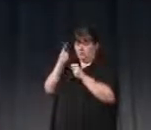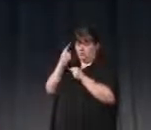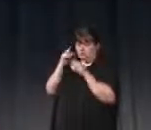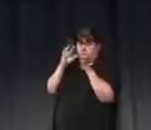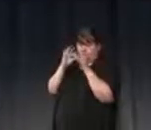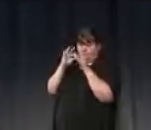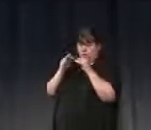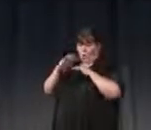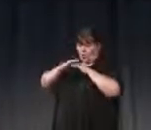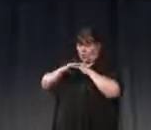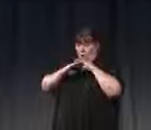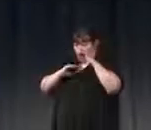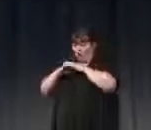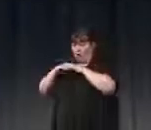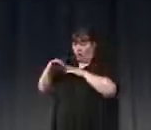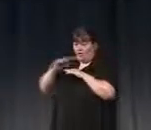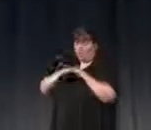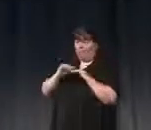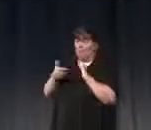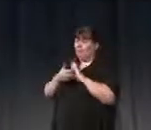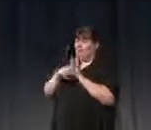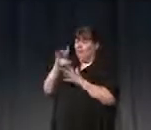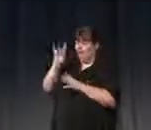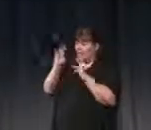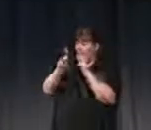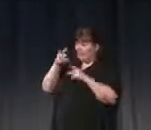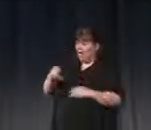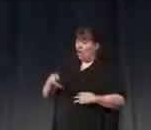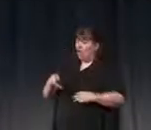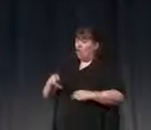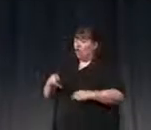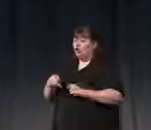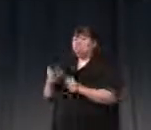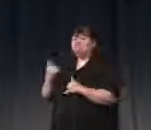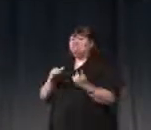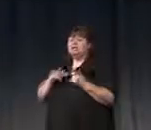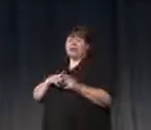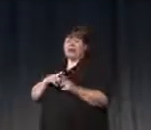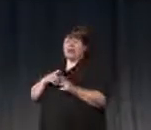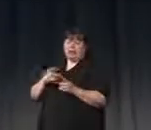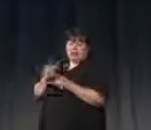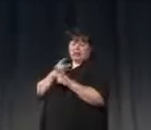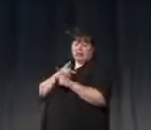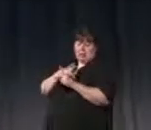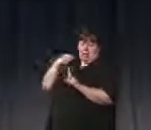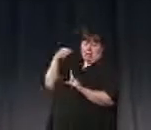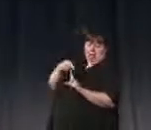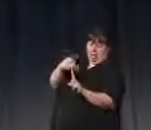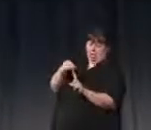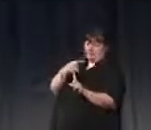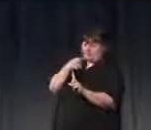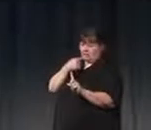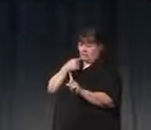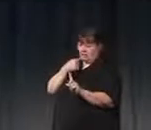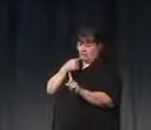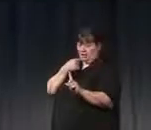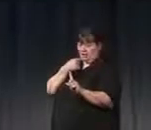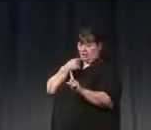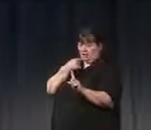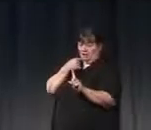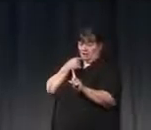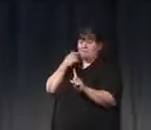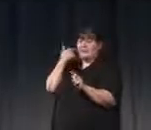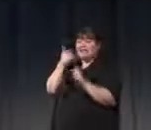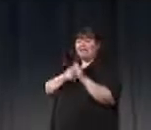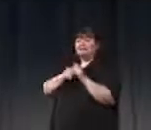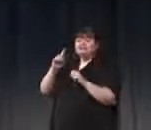speaker, so it's an 8-person cocktail party, you could probably hear to some extent what that target speaker was saying. Now next to each of the